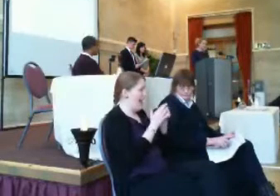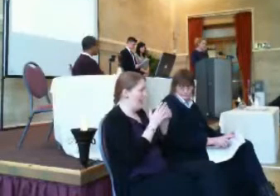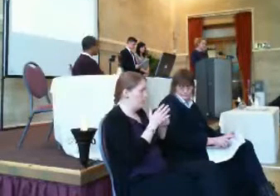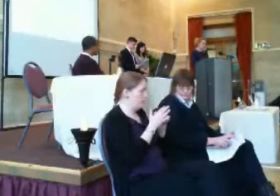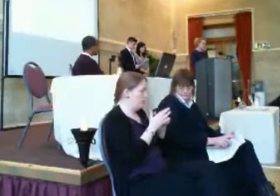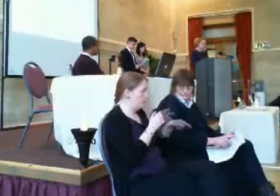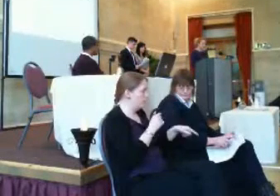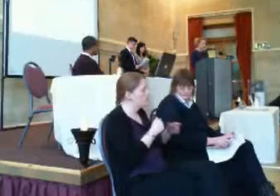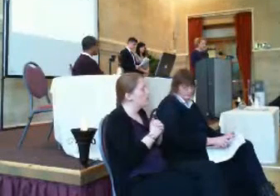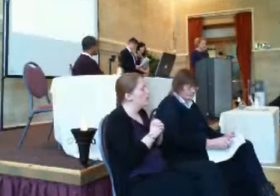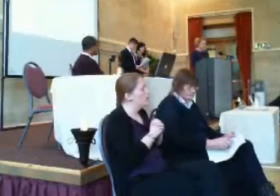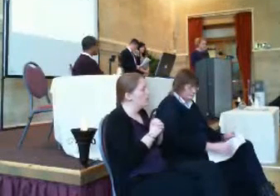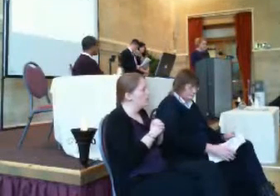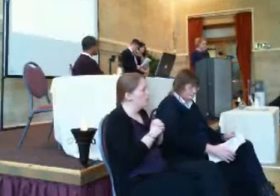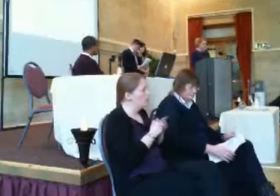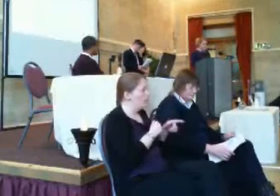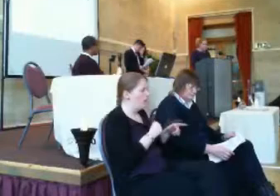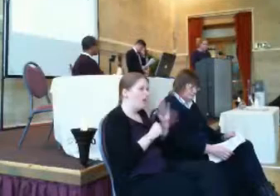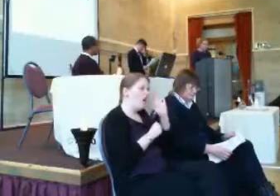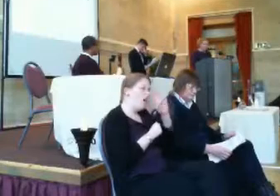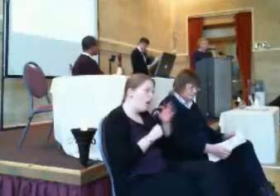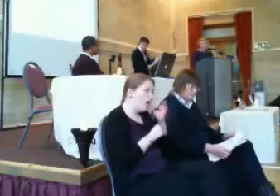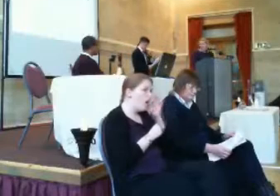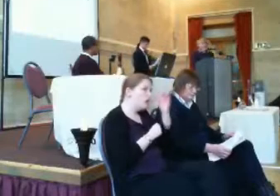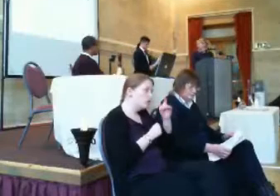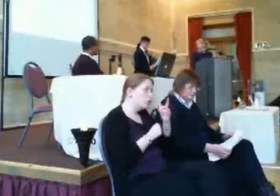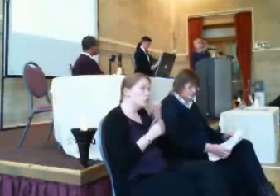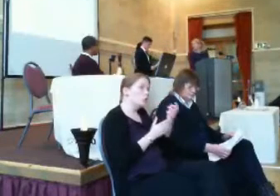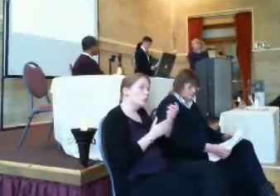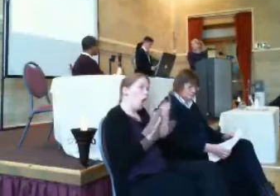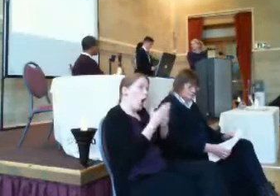Going back to the wall, were the Jews the only ones marked for death?